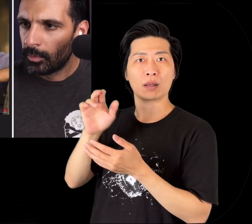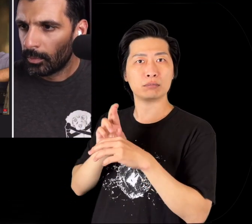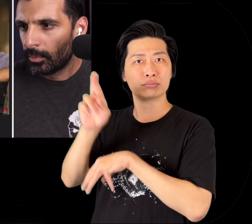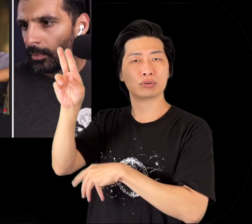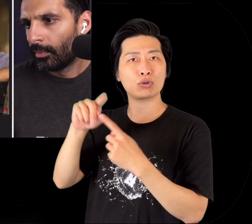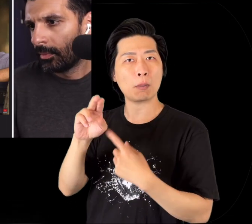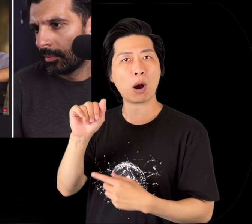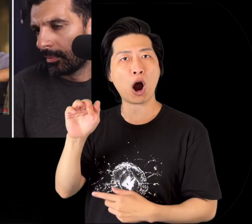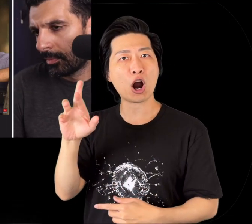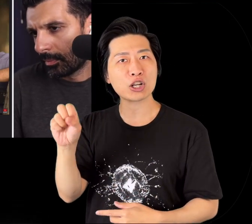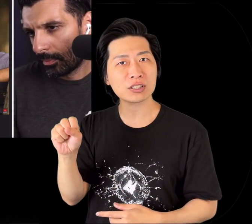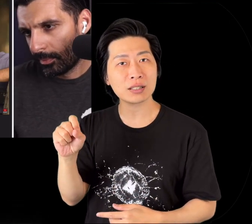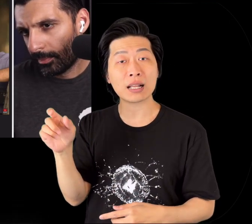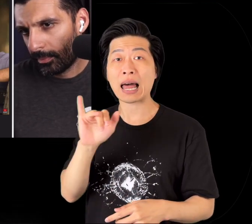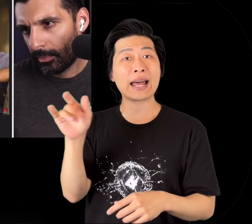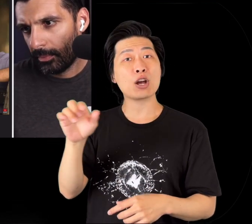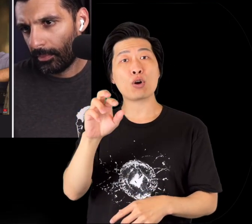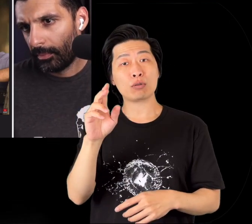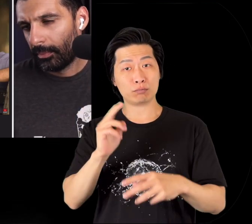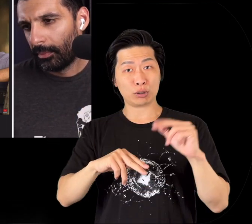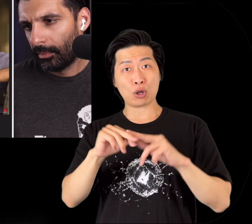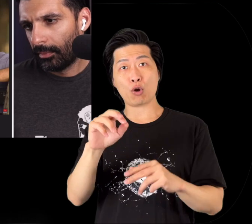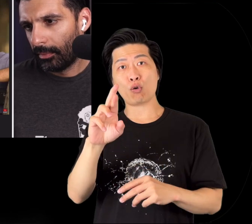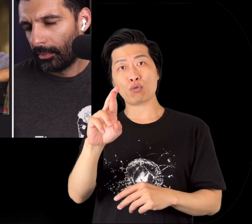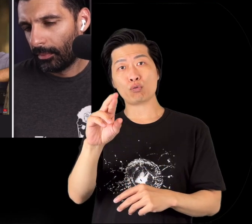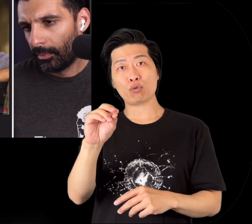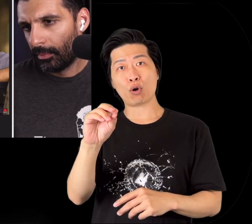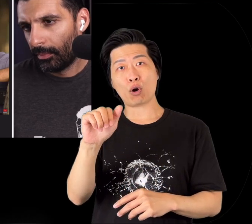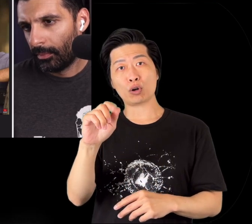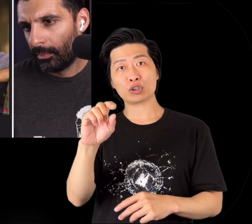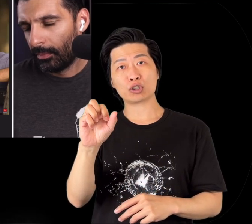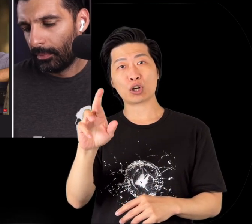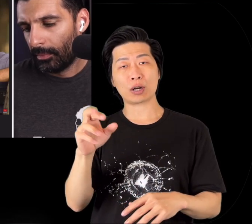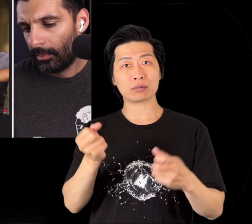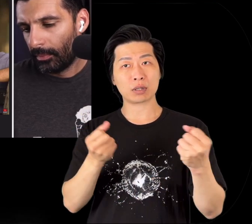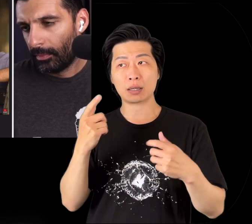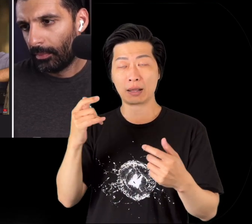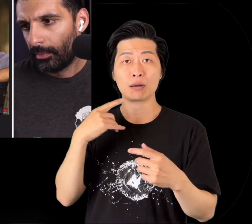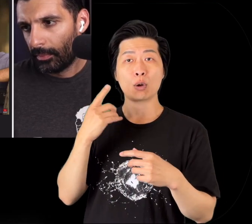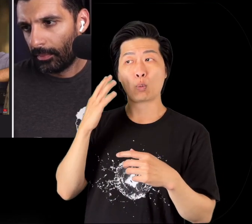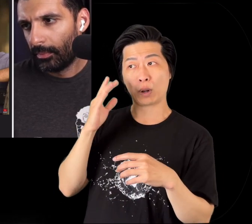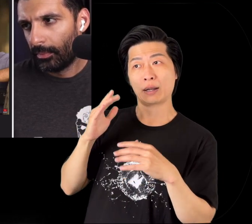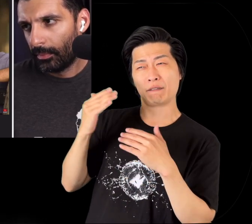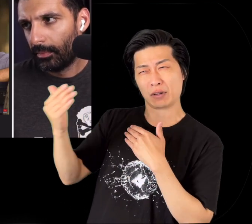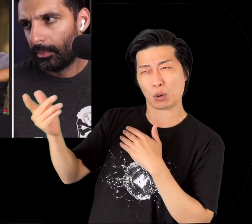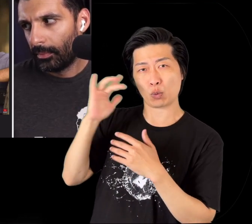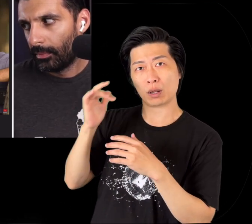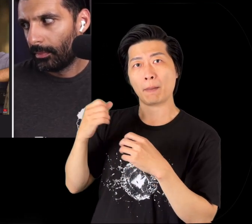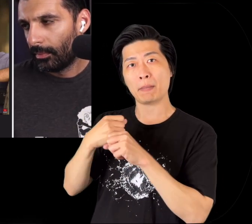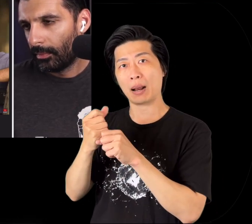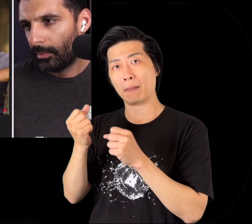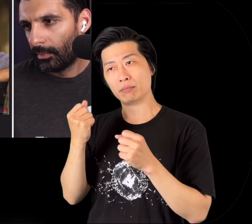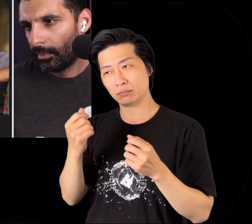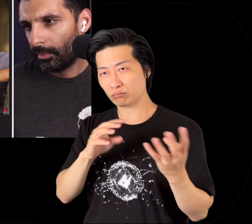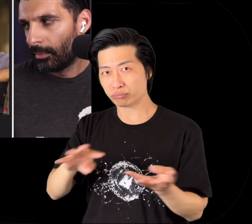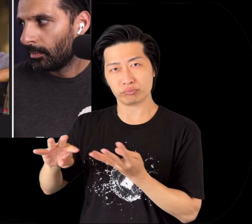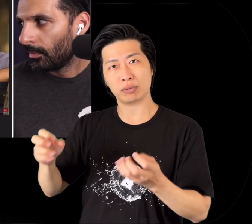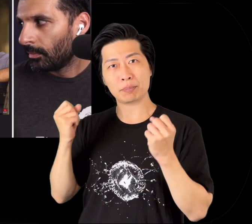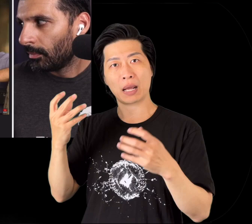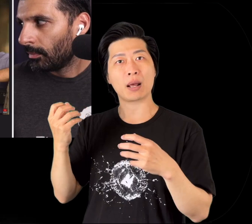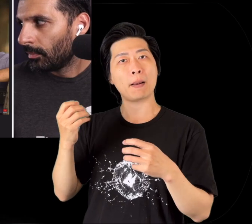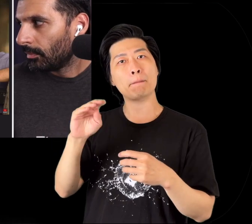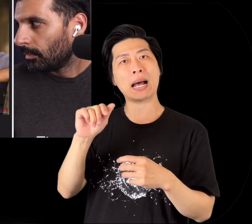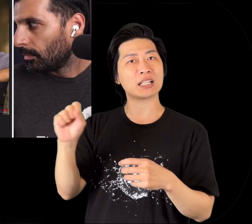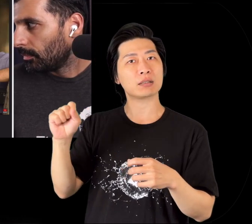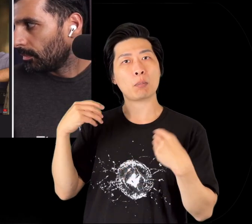Likewise, when he did the Roadster, it was eventually we'll do mass market vehicles. And he connected it when he brought